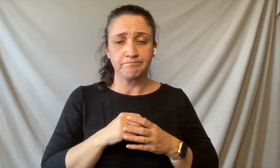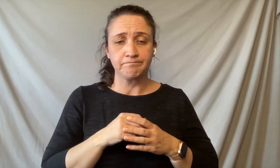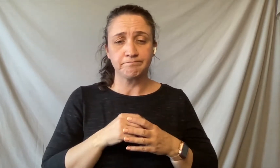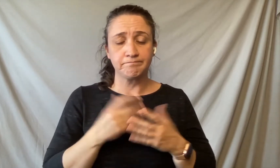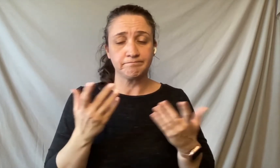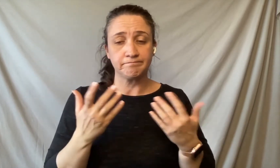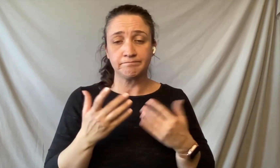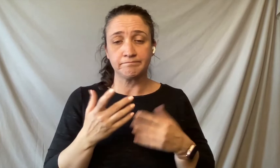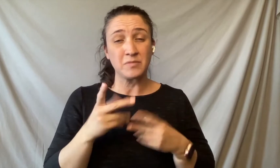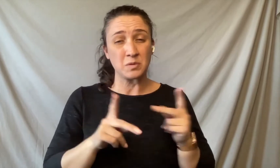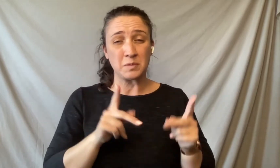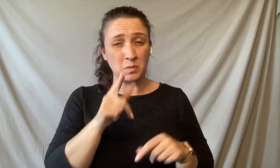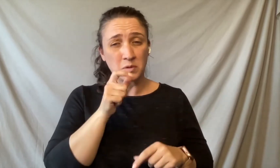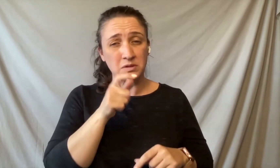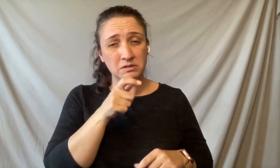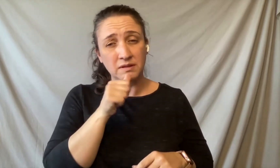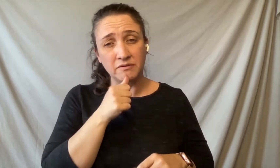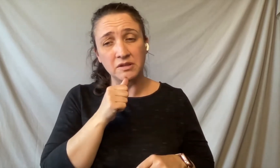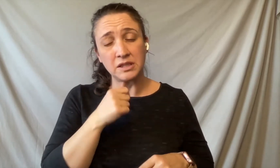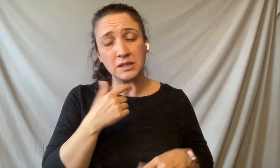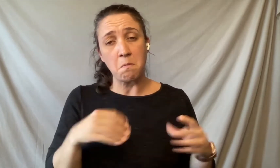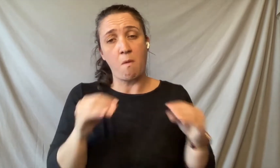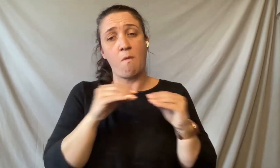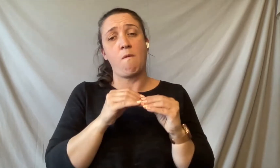who's suffering, I want to say, is a bit higher